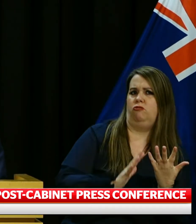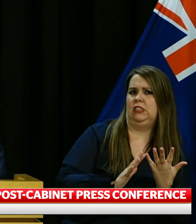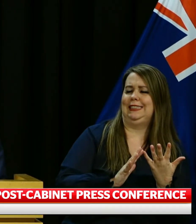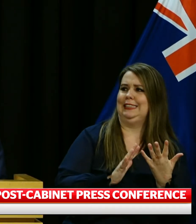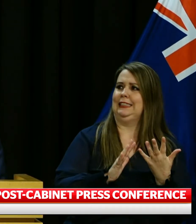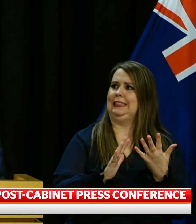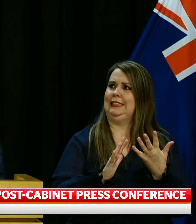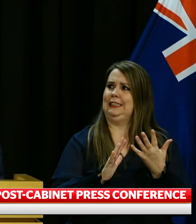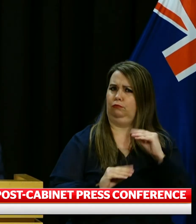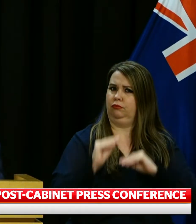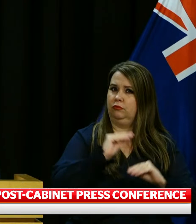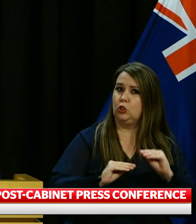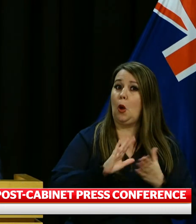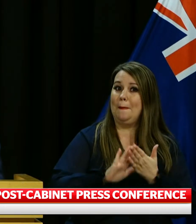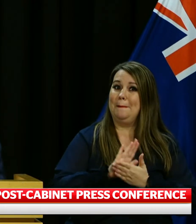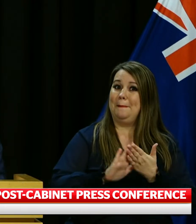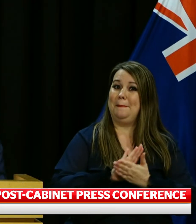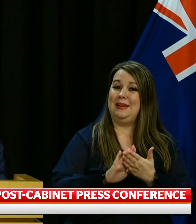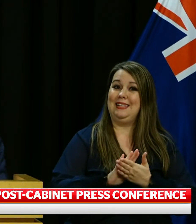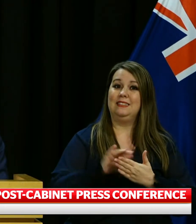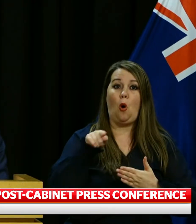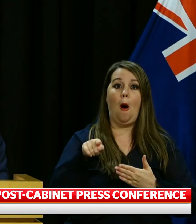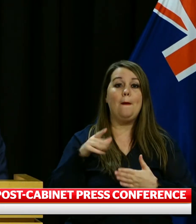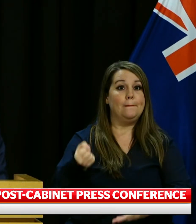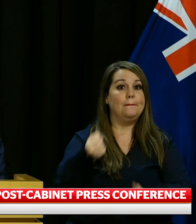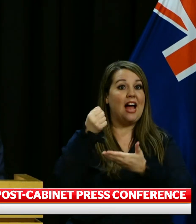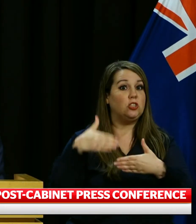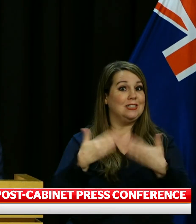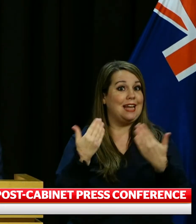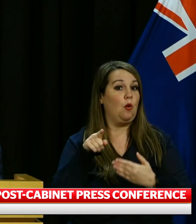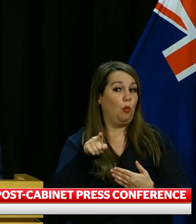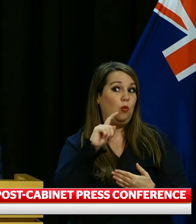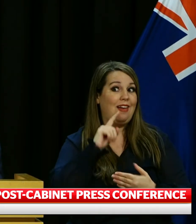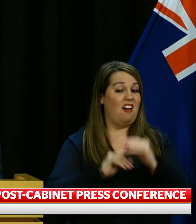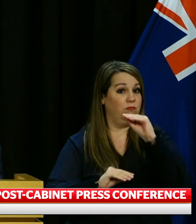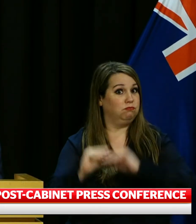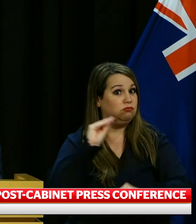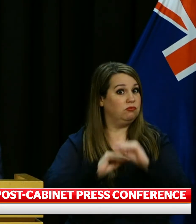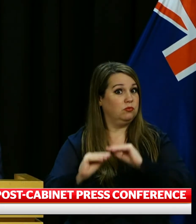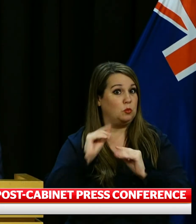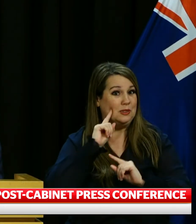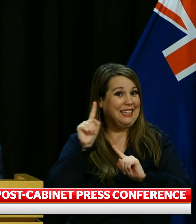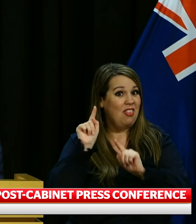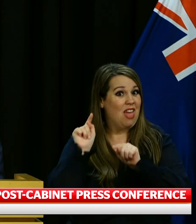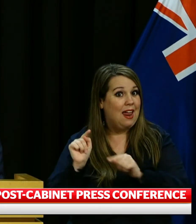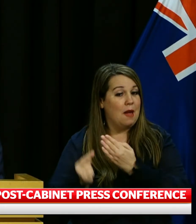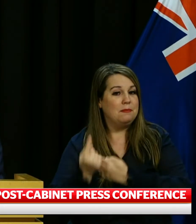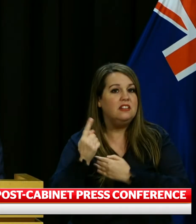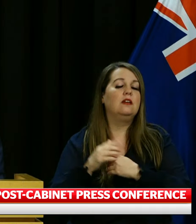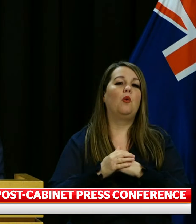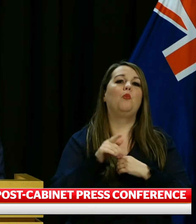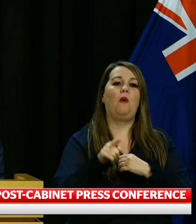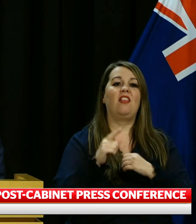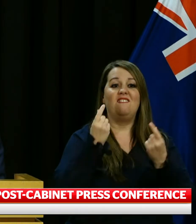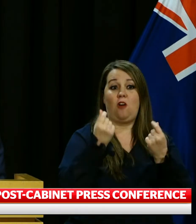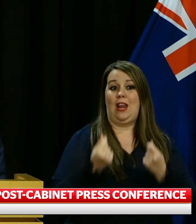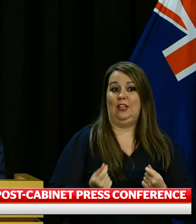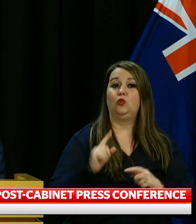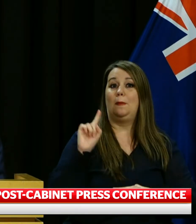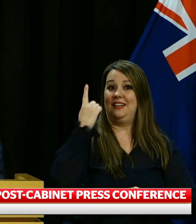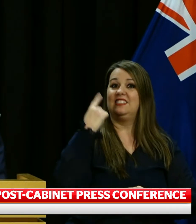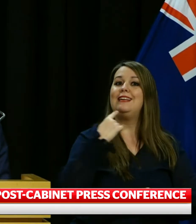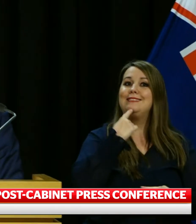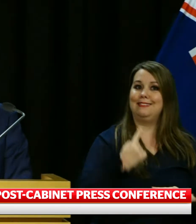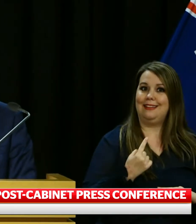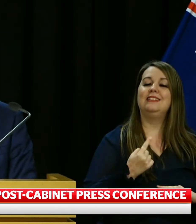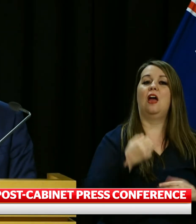day? Is that... The Minister of Finance has already indicated that there's been a significant amount of financial reprioritisation in this budget,